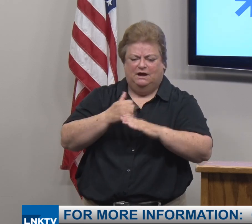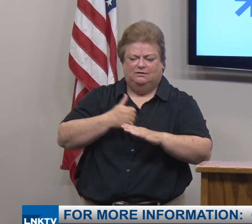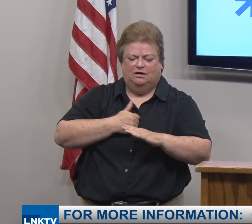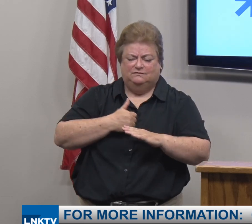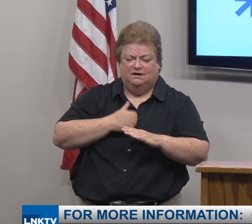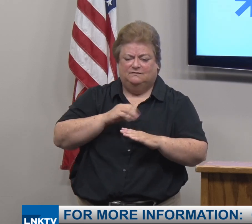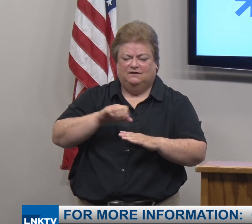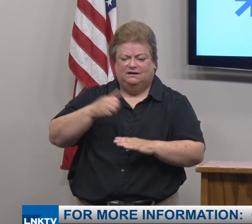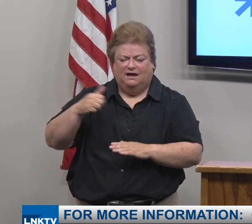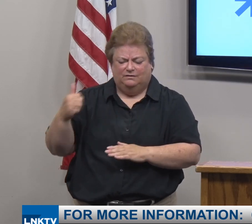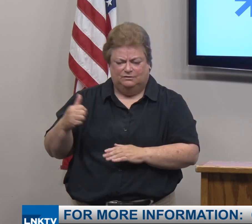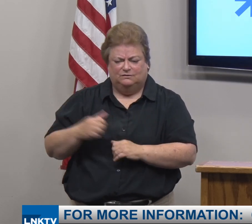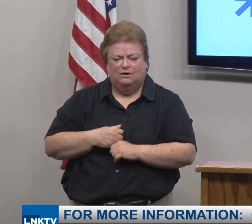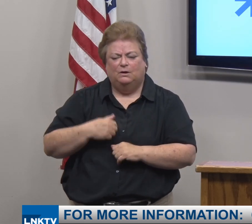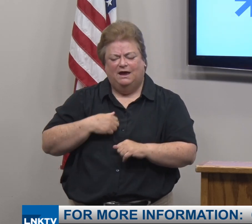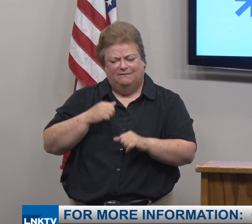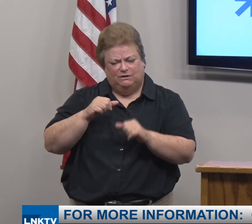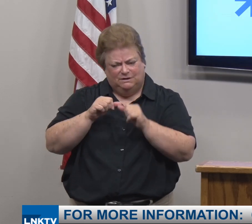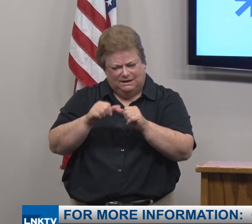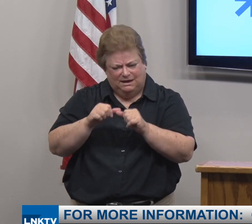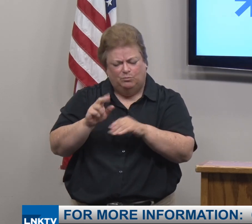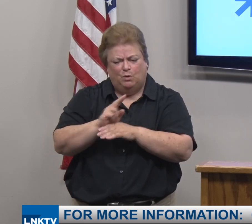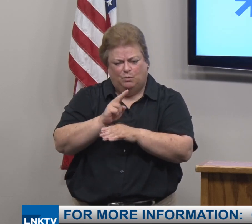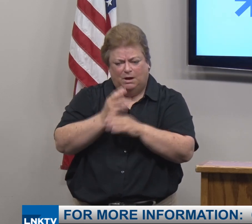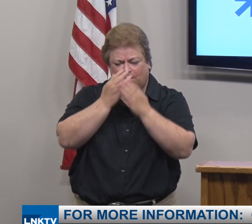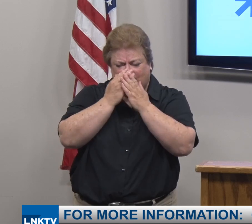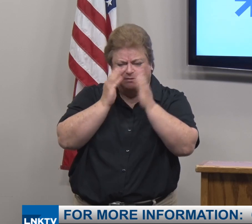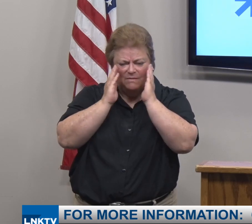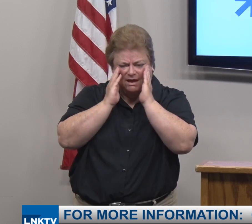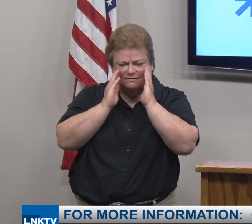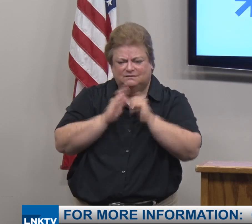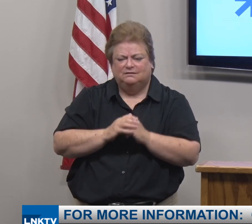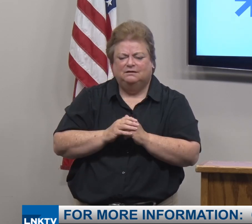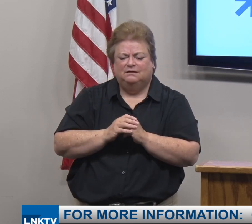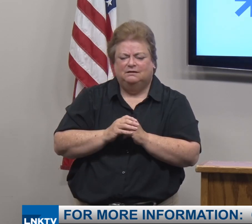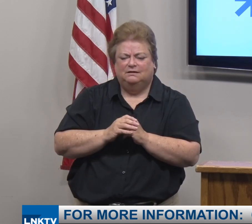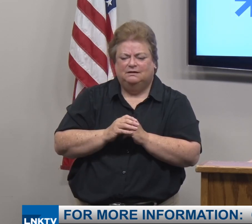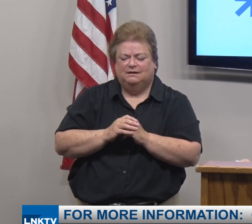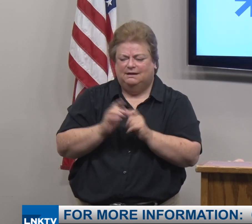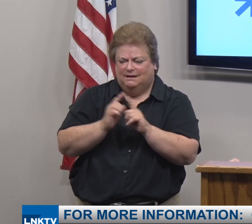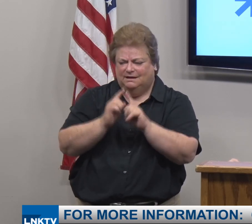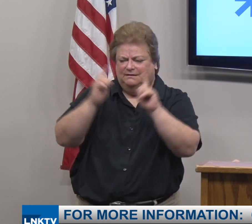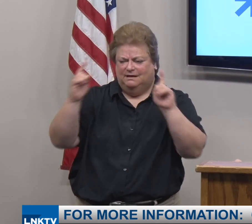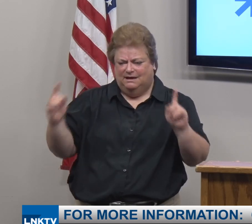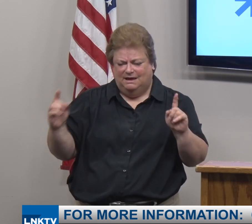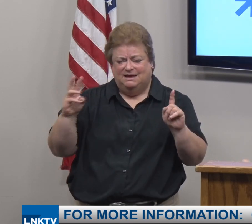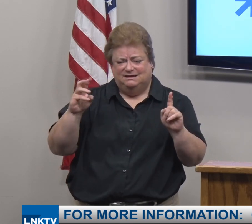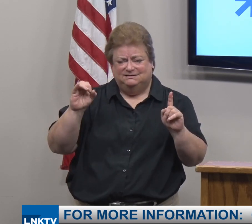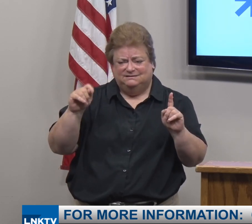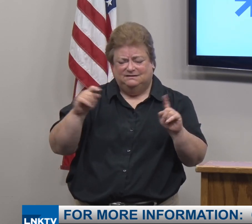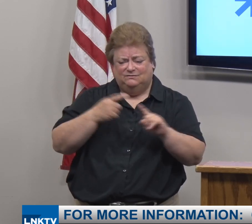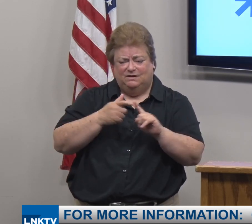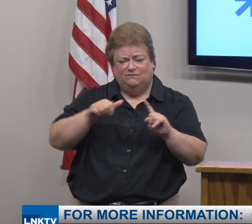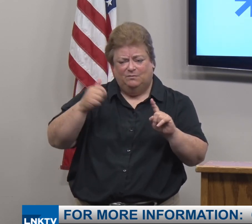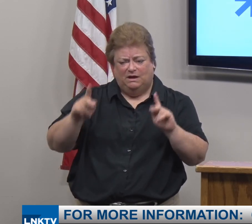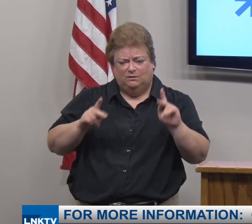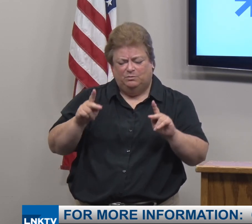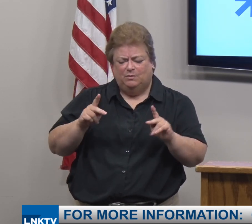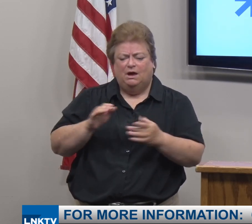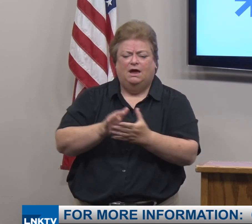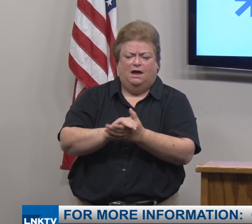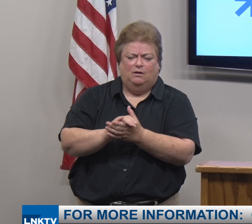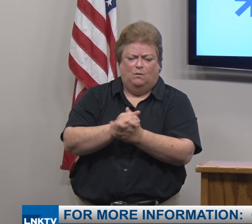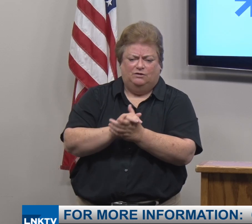and others. We need to keep wearing face coverings, staying at least 6 feet from others, and washing our